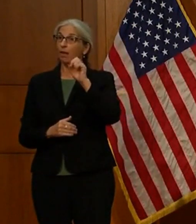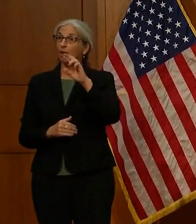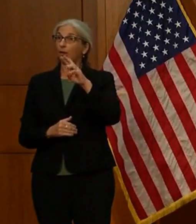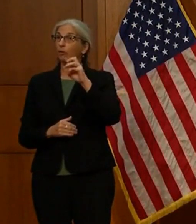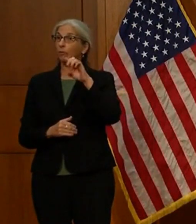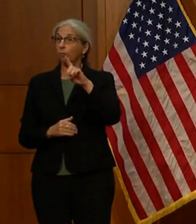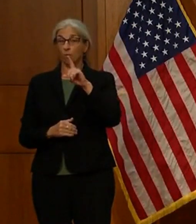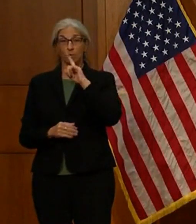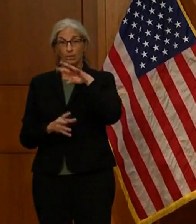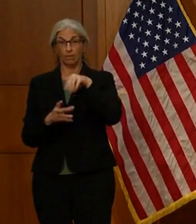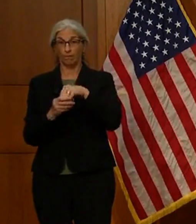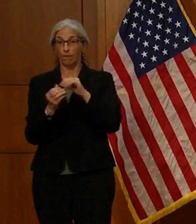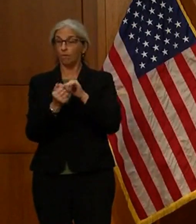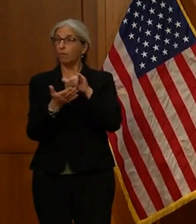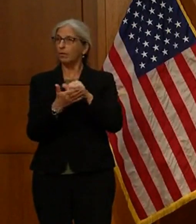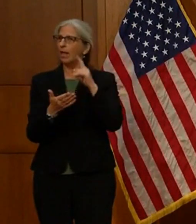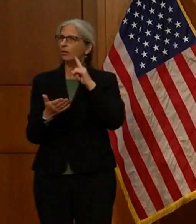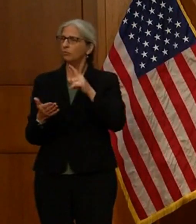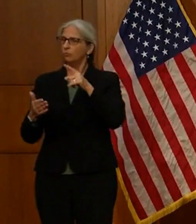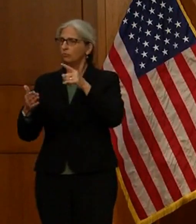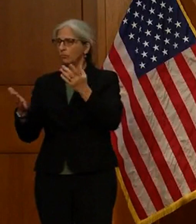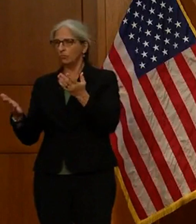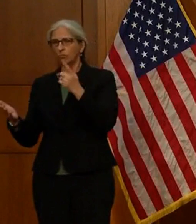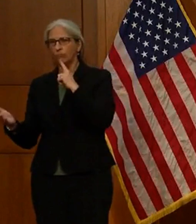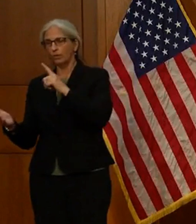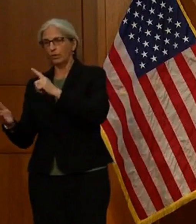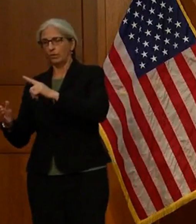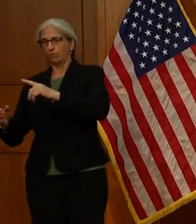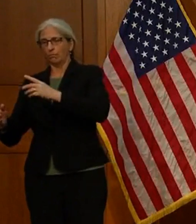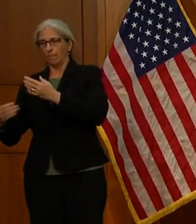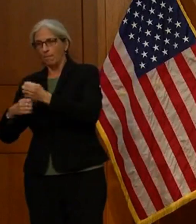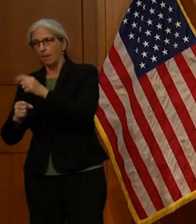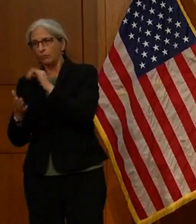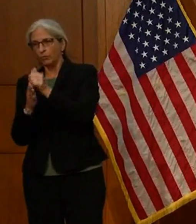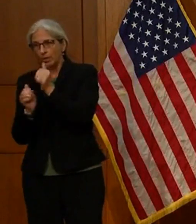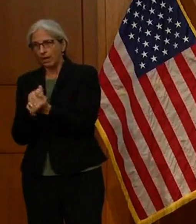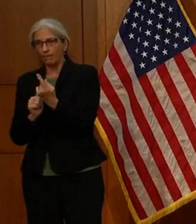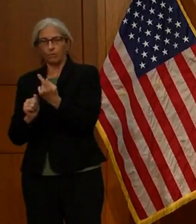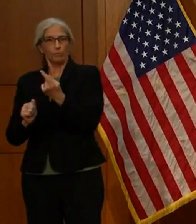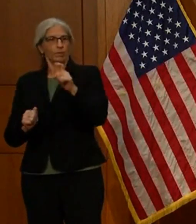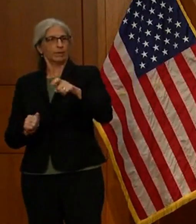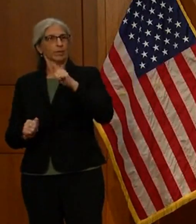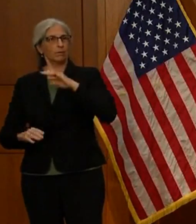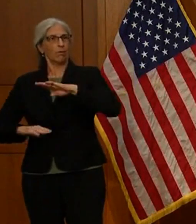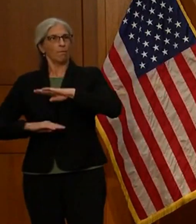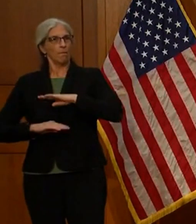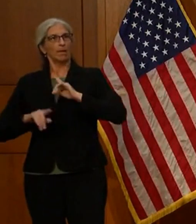different communities and make sure that everybody's needs are being met.